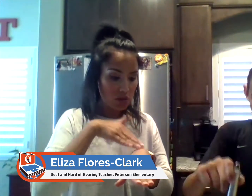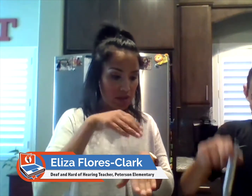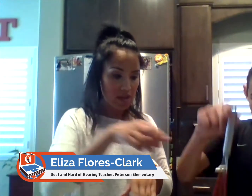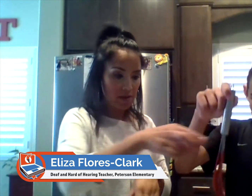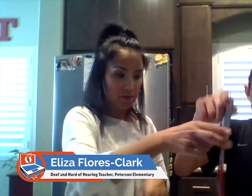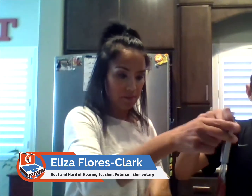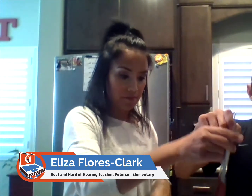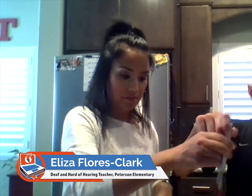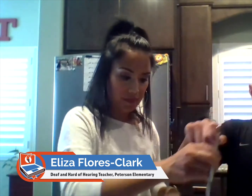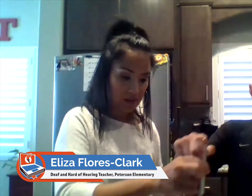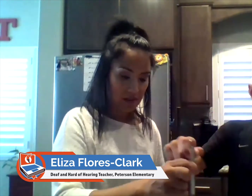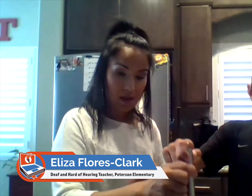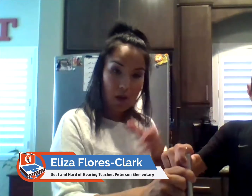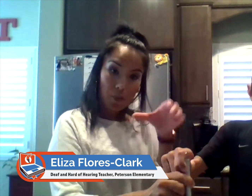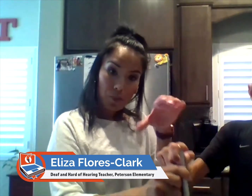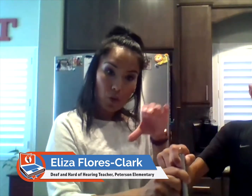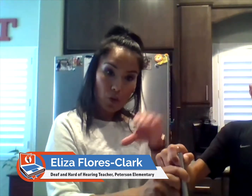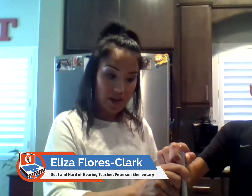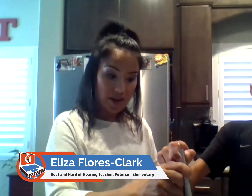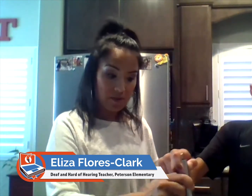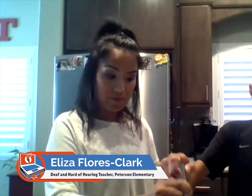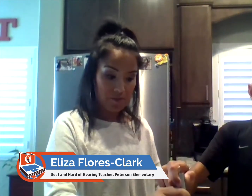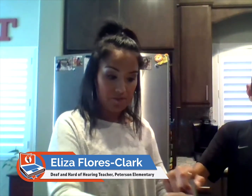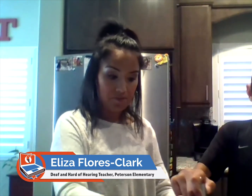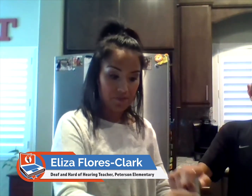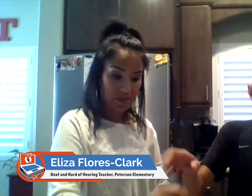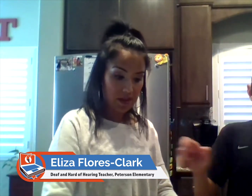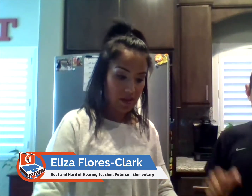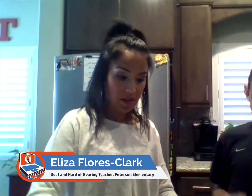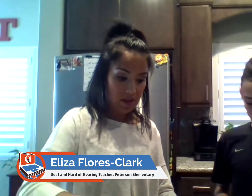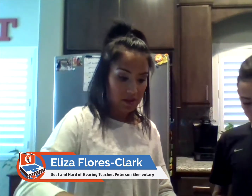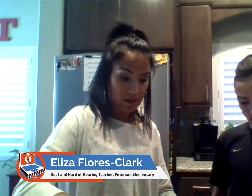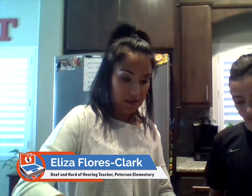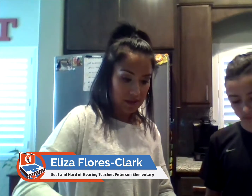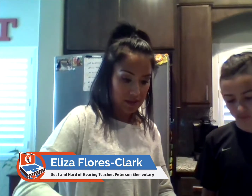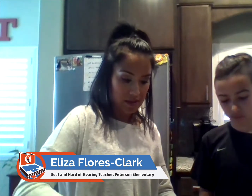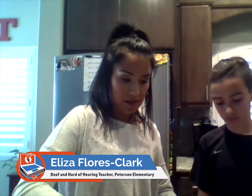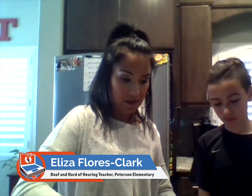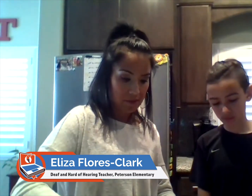slowly pour in. Let's see.